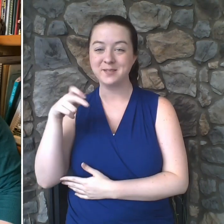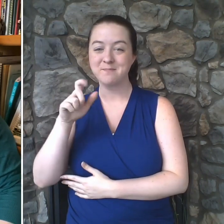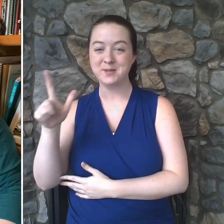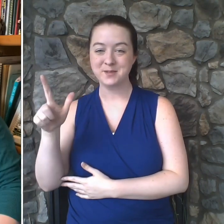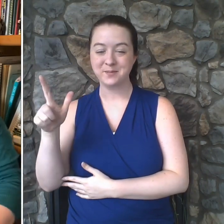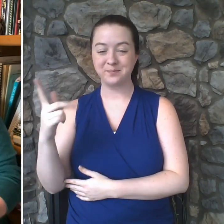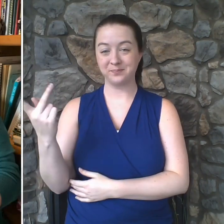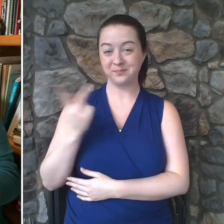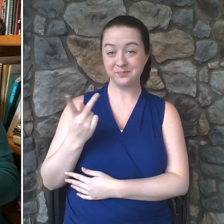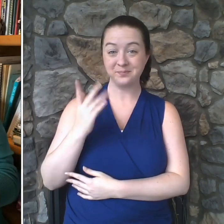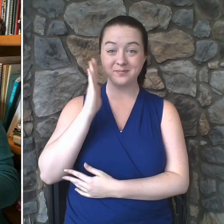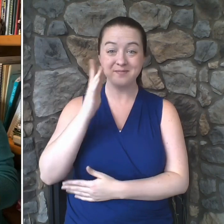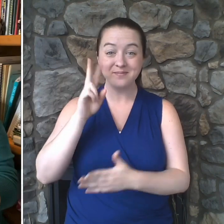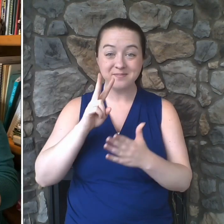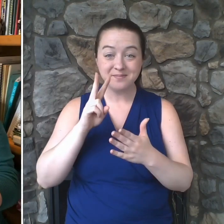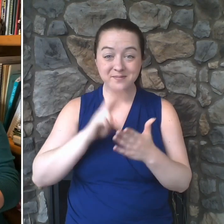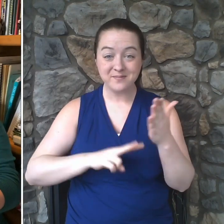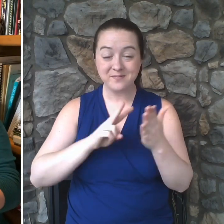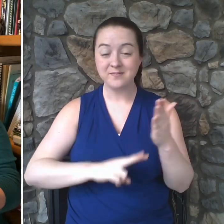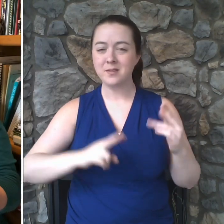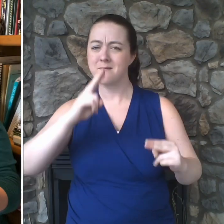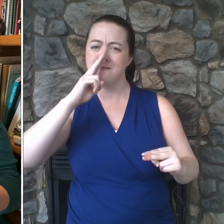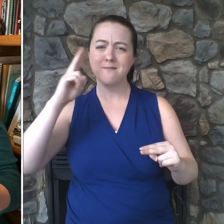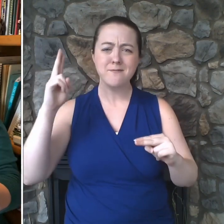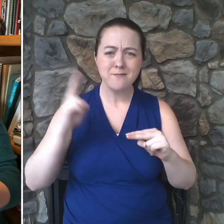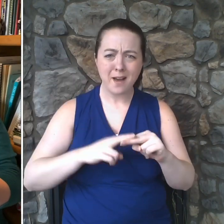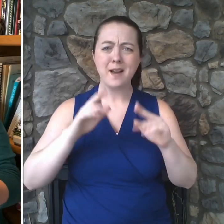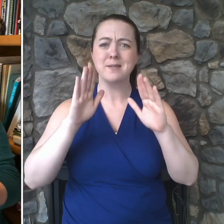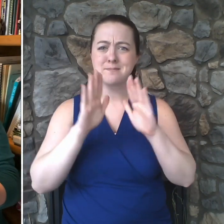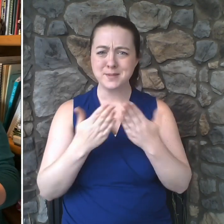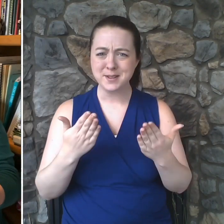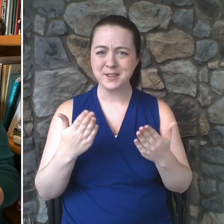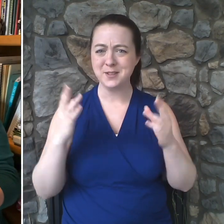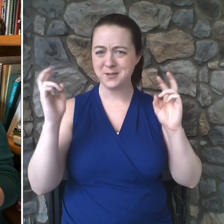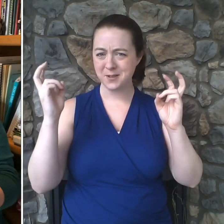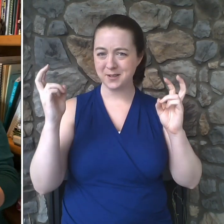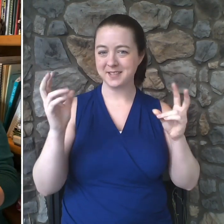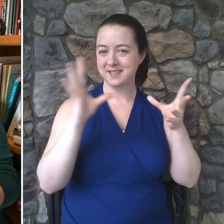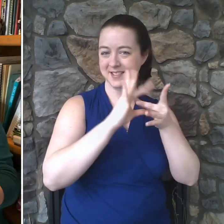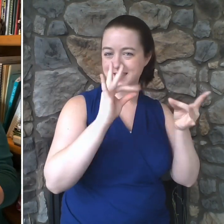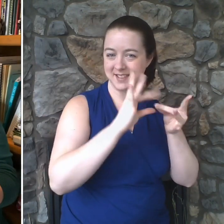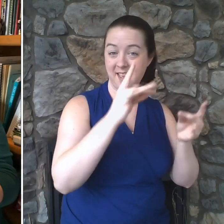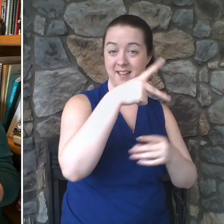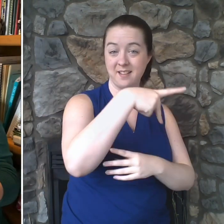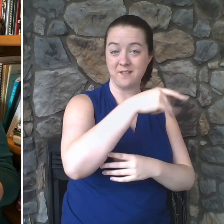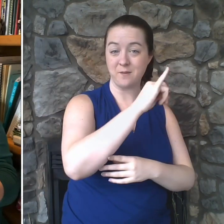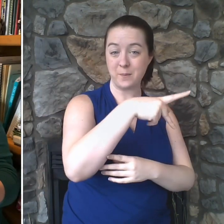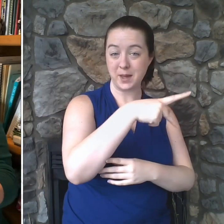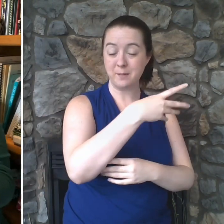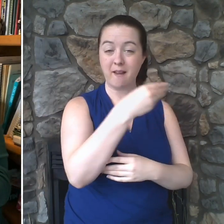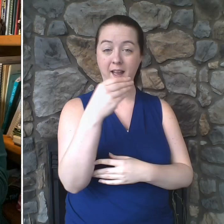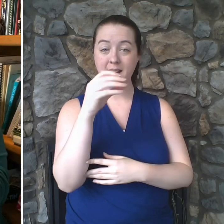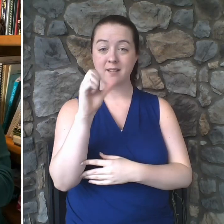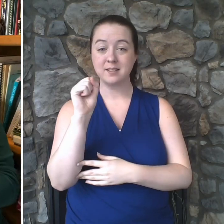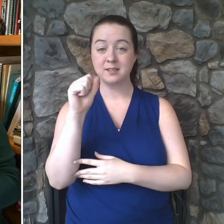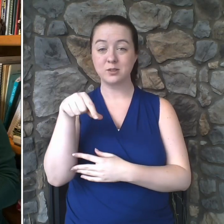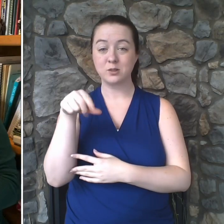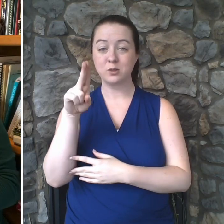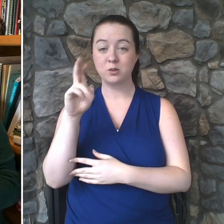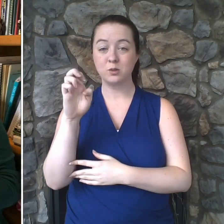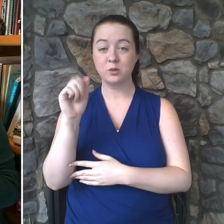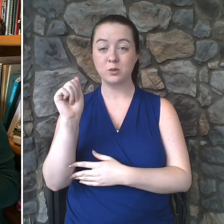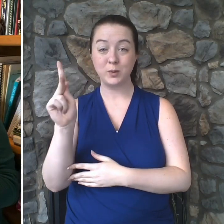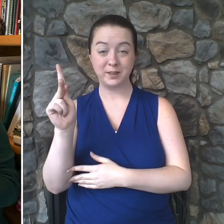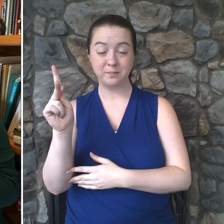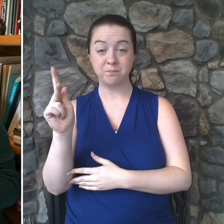Auntie Purl, and we are going to read a really fun book called The Tale of Pip and